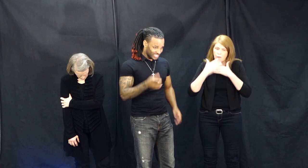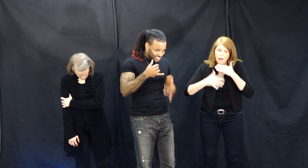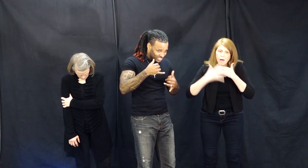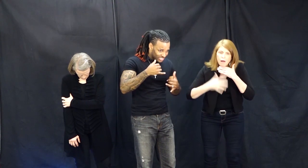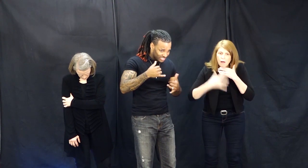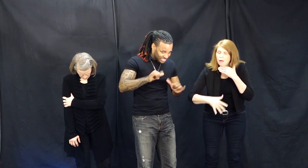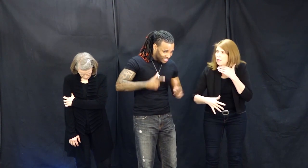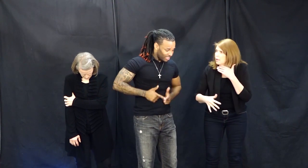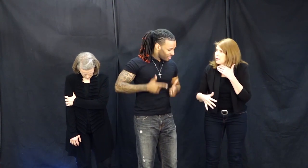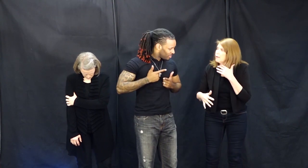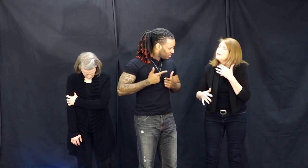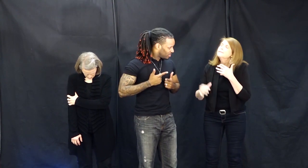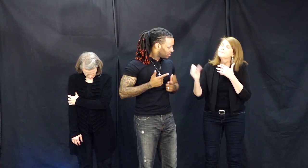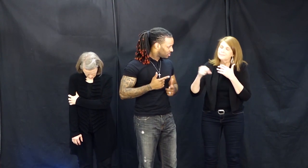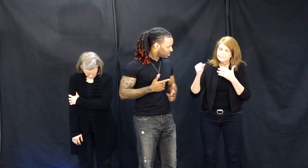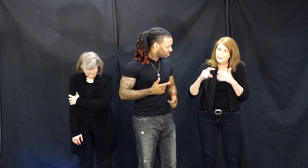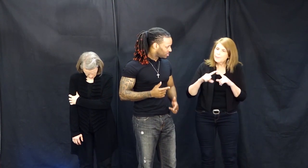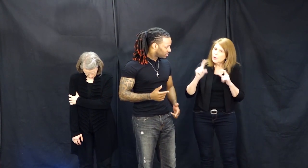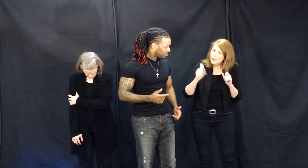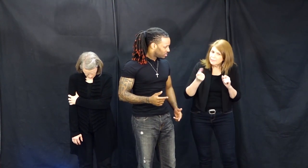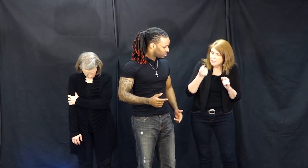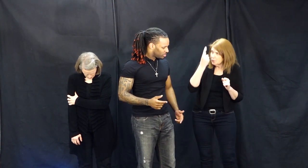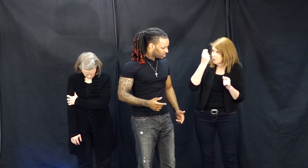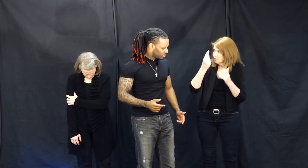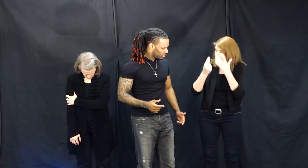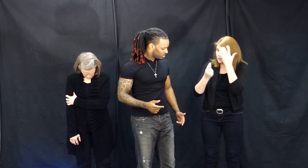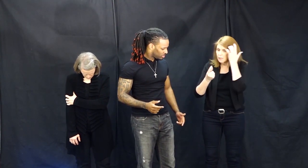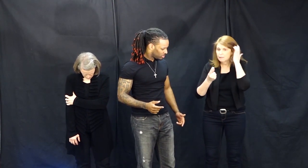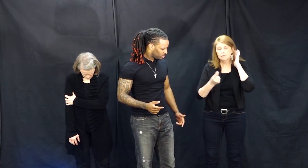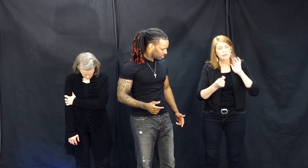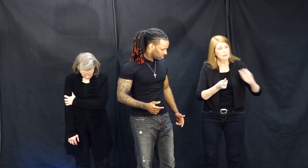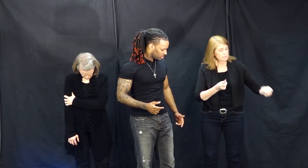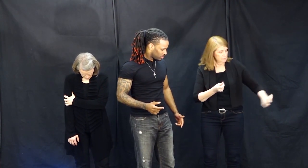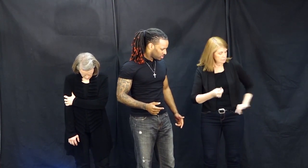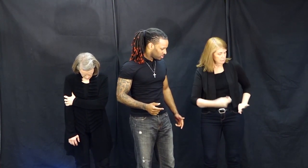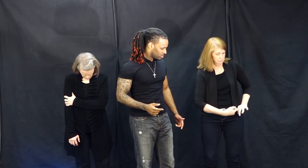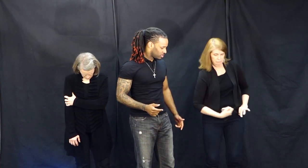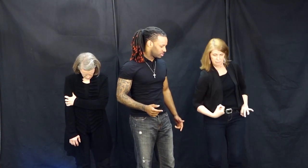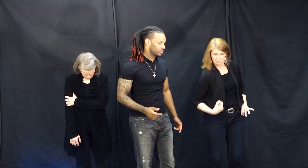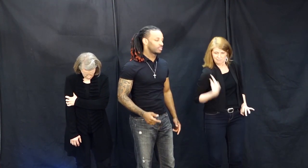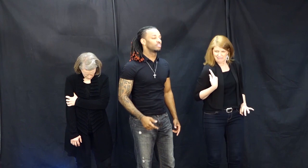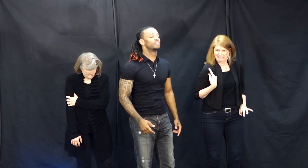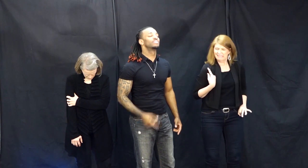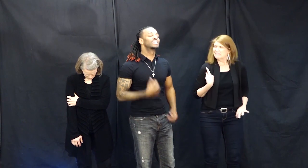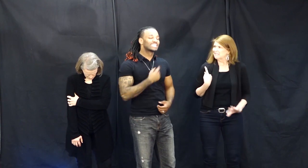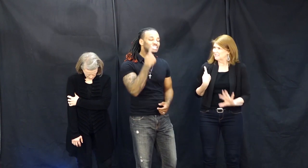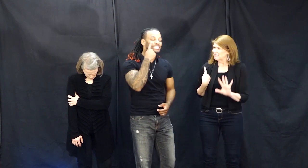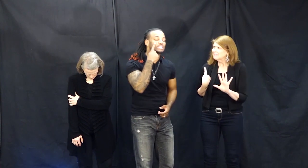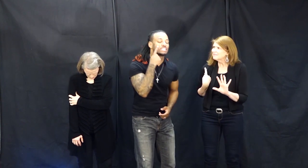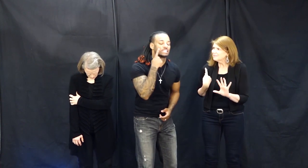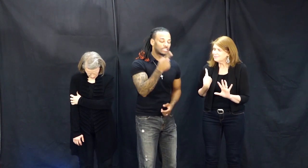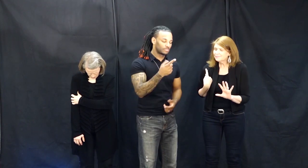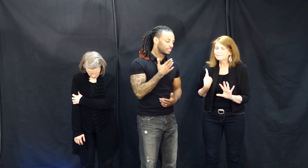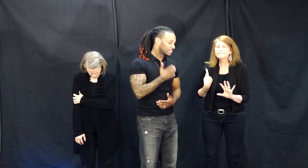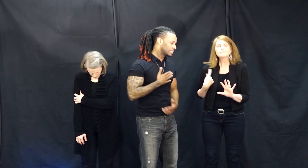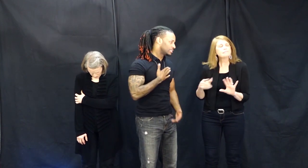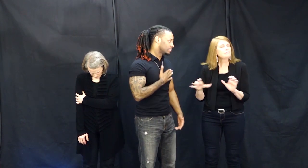over. Yes, but you have to understand. The bullet entered just above his hip and lodged in Can his I right see arm. him, please? I'm doing everything I